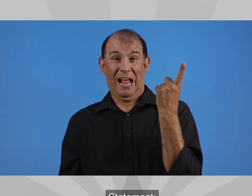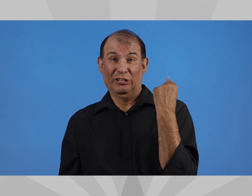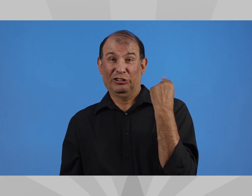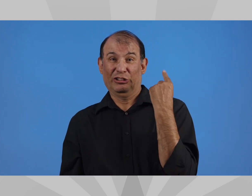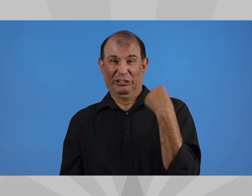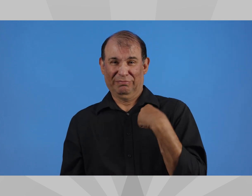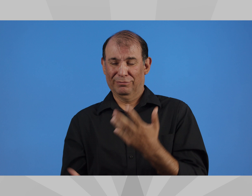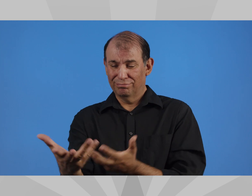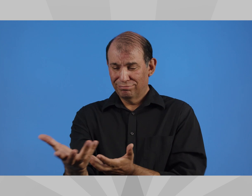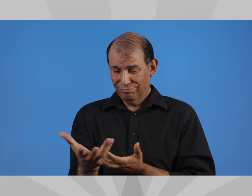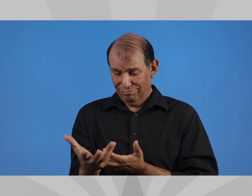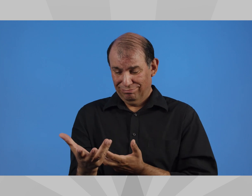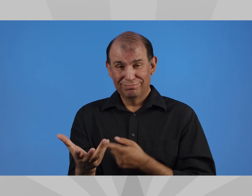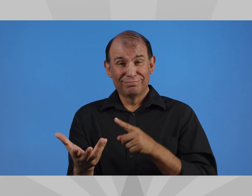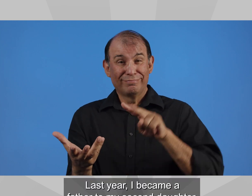Statement.